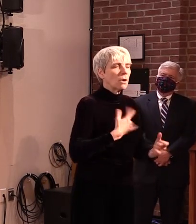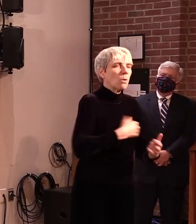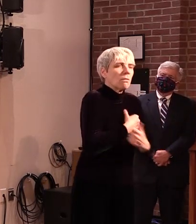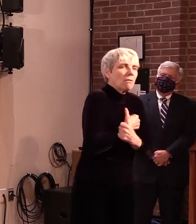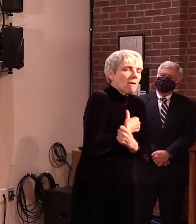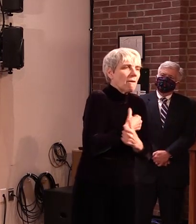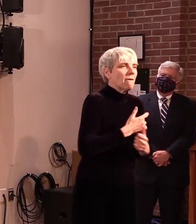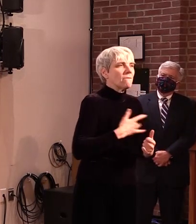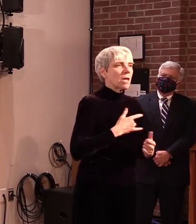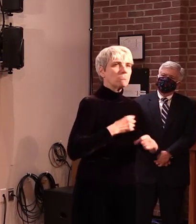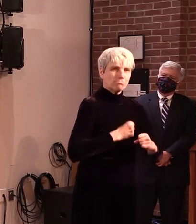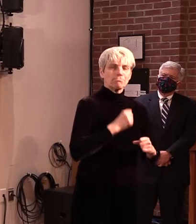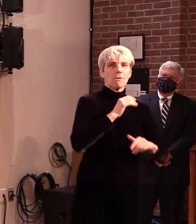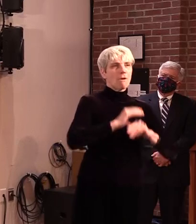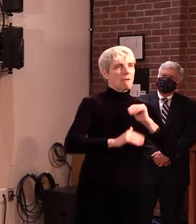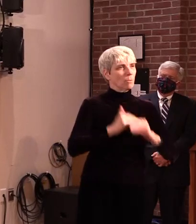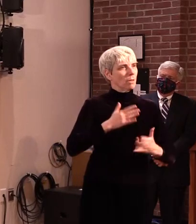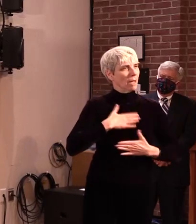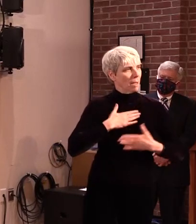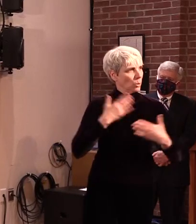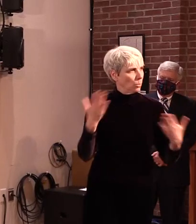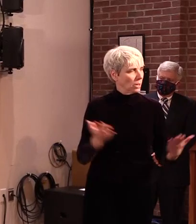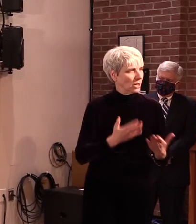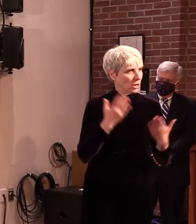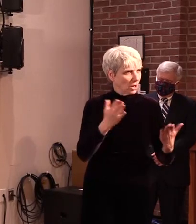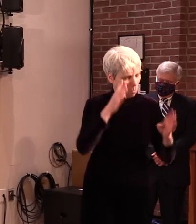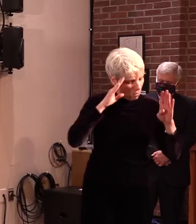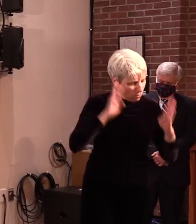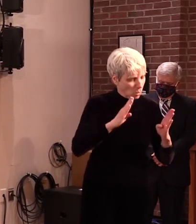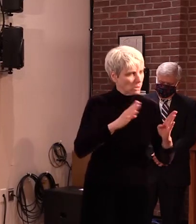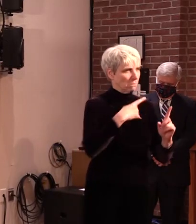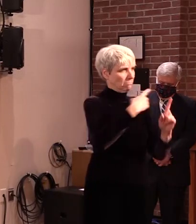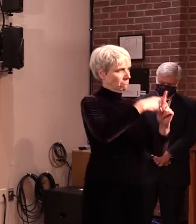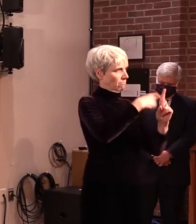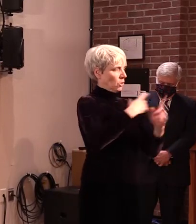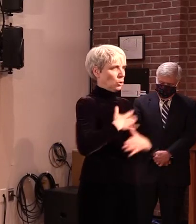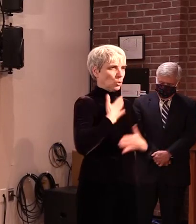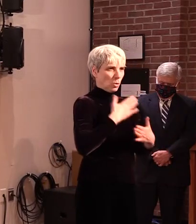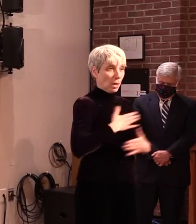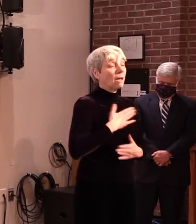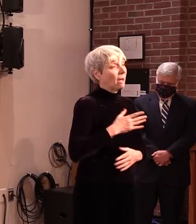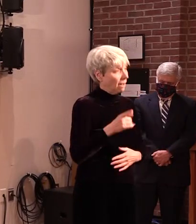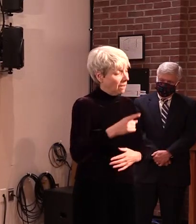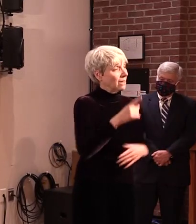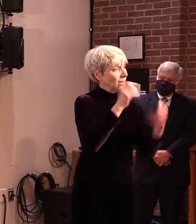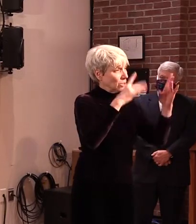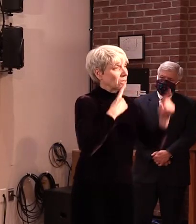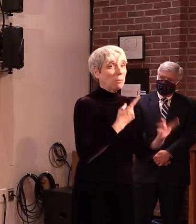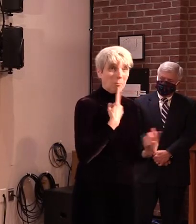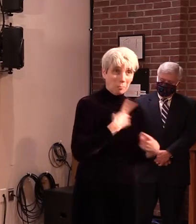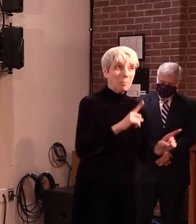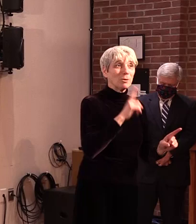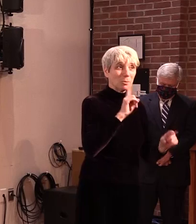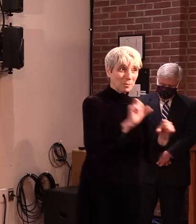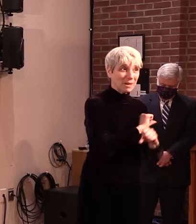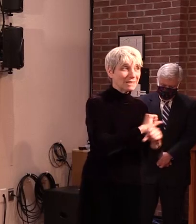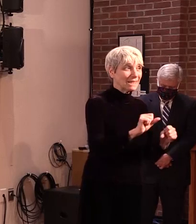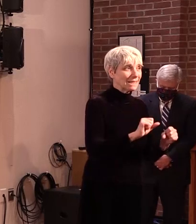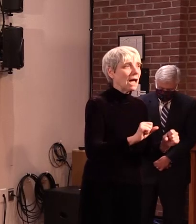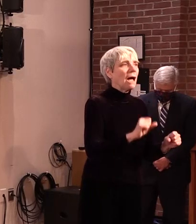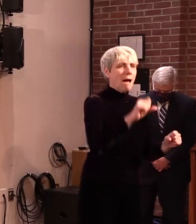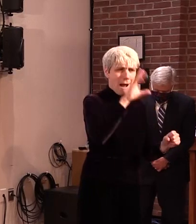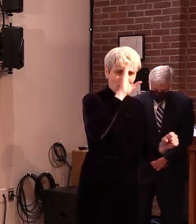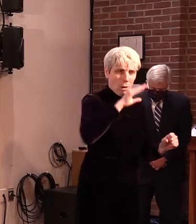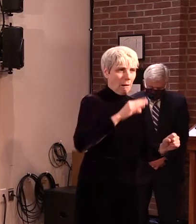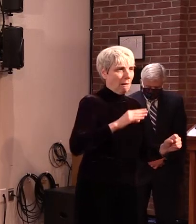The changes will become the norm, and the joy of being together will be the focus. That was so true, she said. The anxiety gave way to pure joy as the